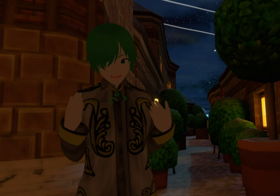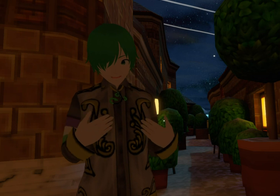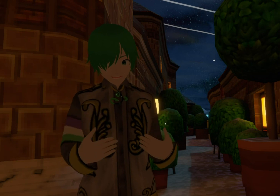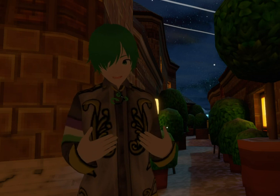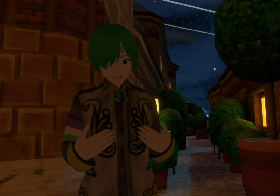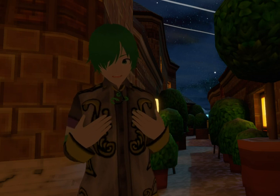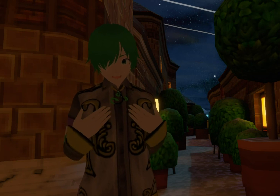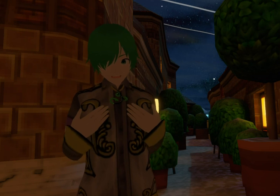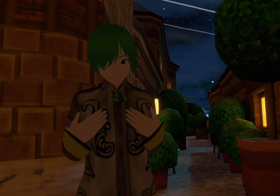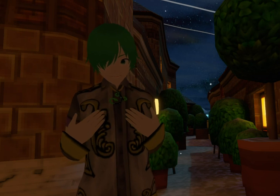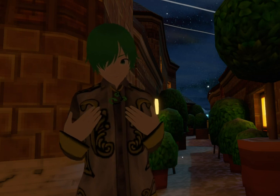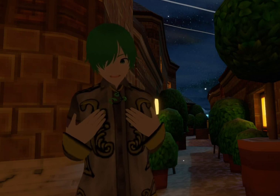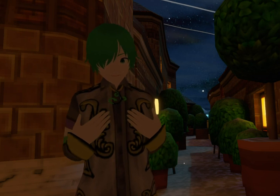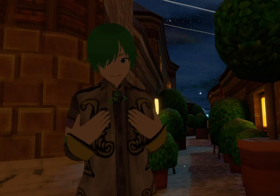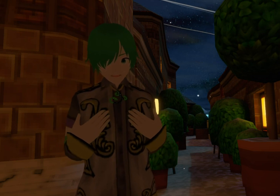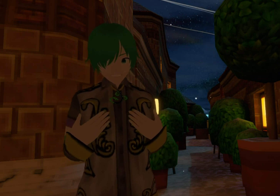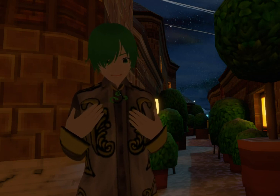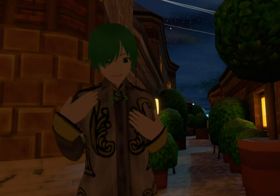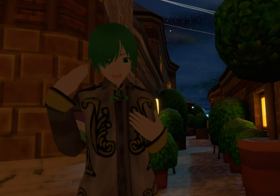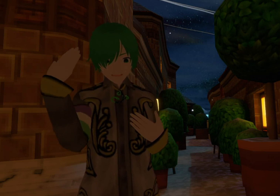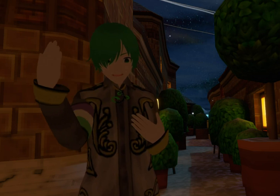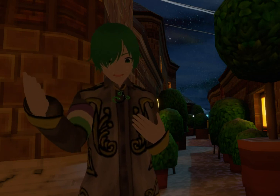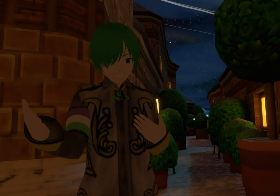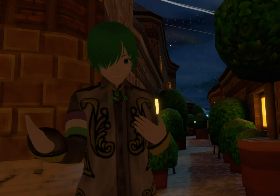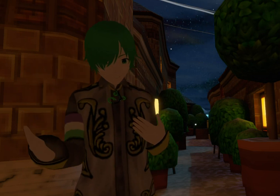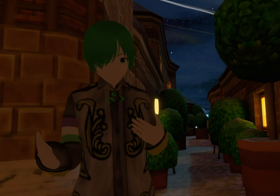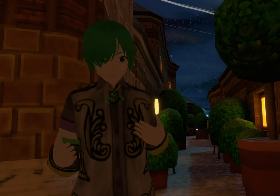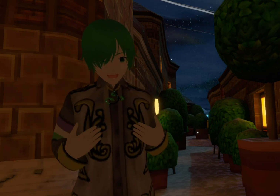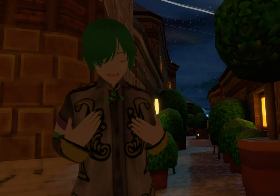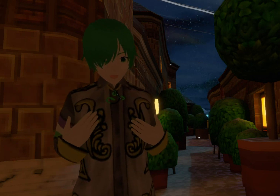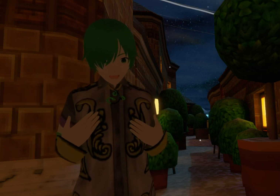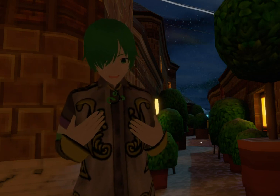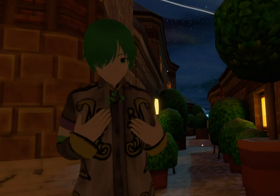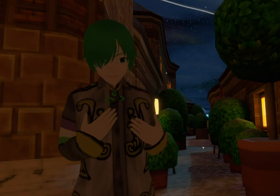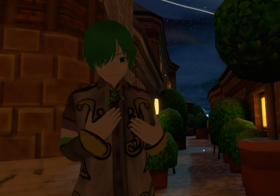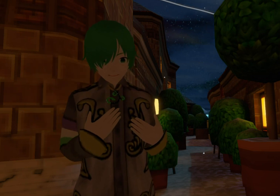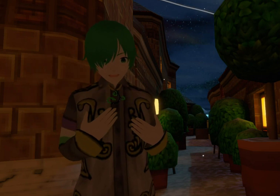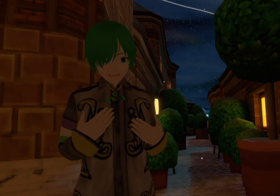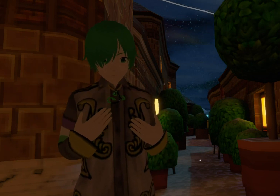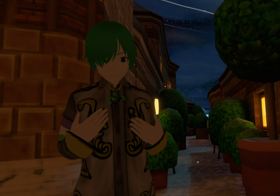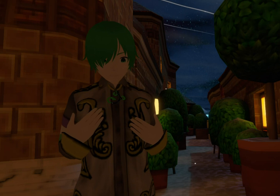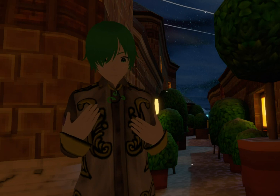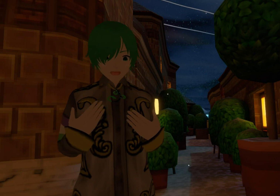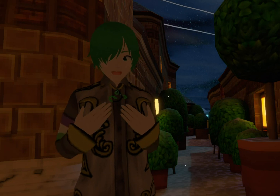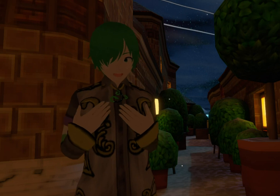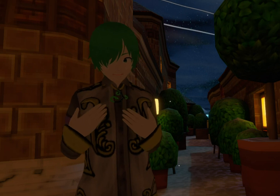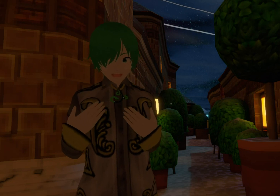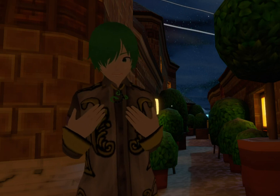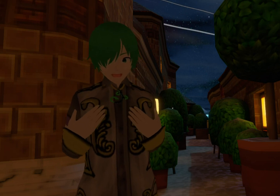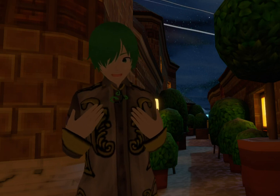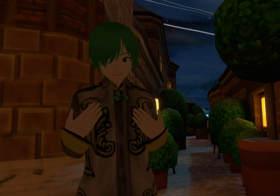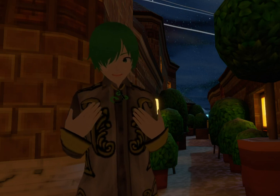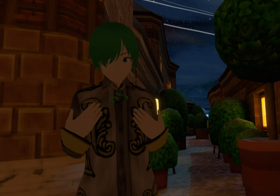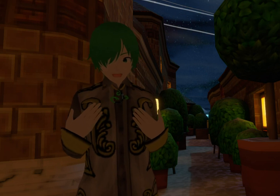together and to make it into something where it's like, this is kind of what I envisioned. I didn't I was actually trying different kinds